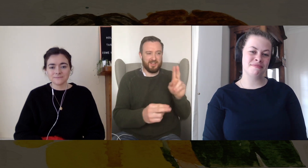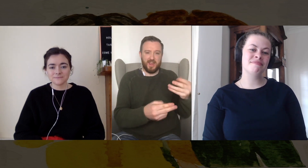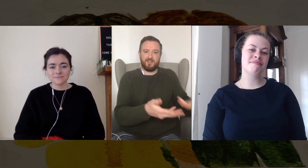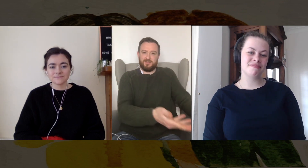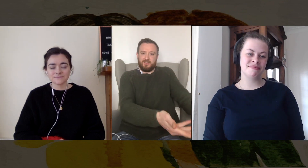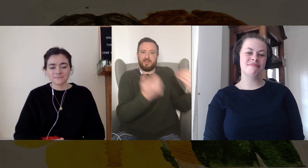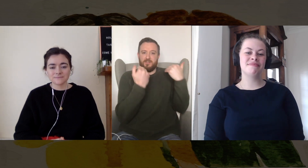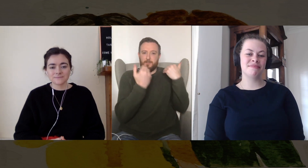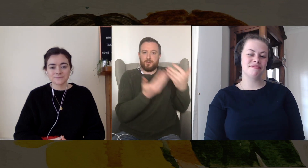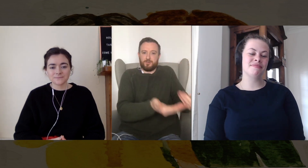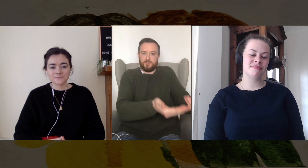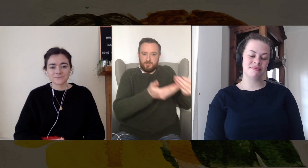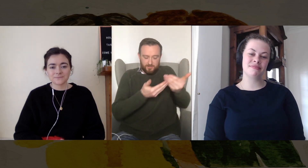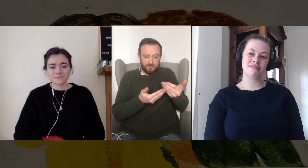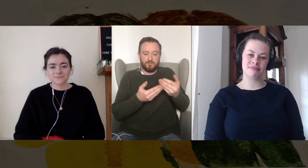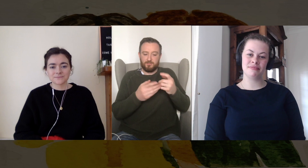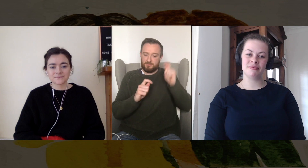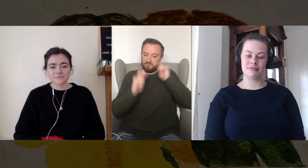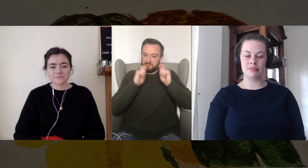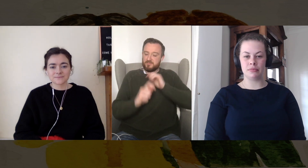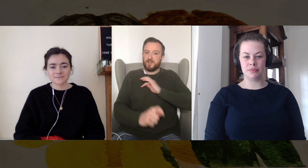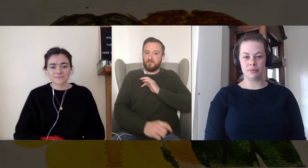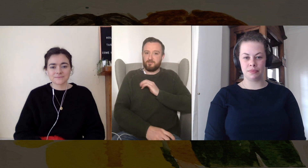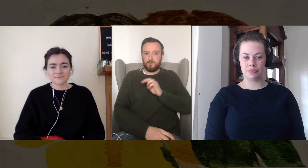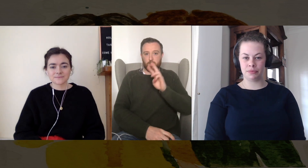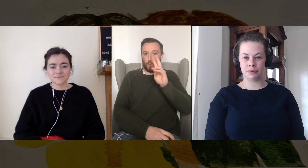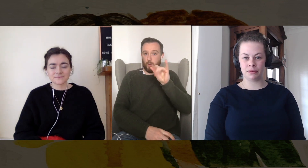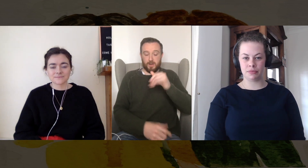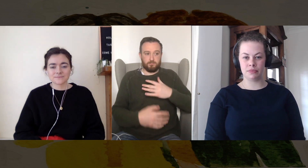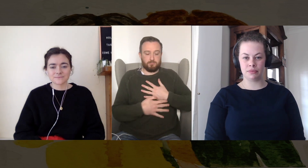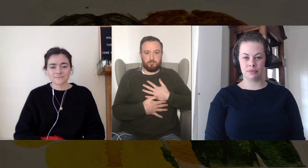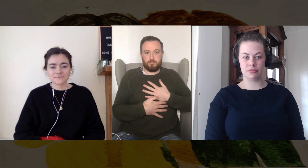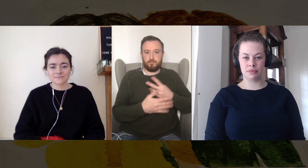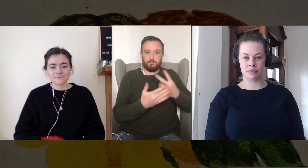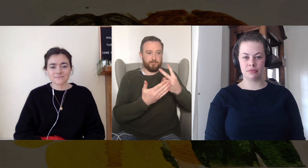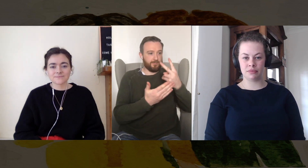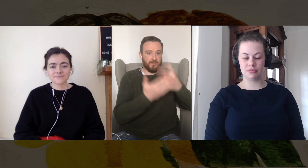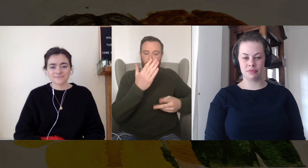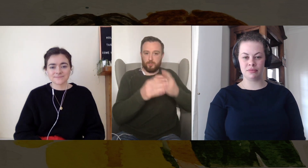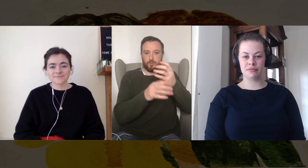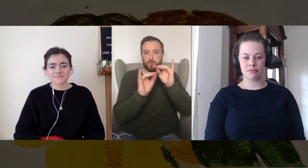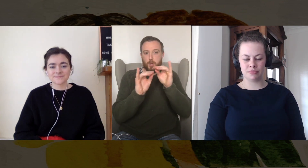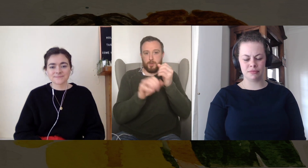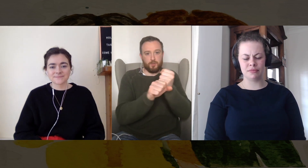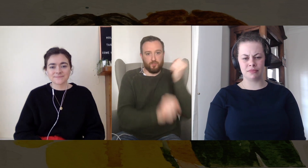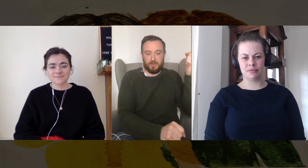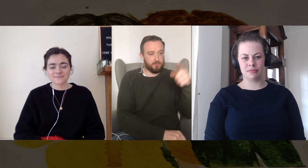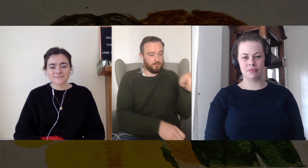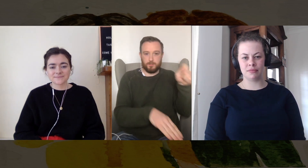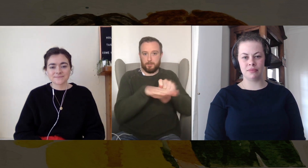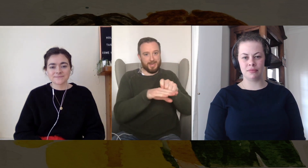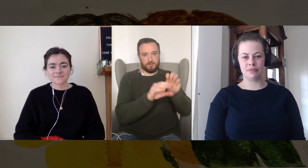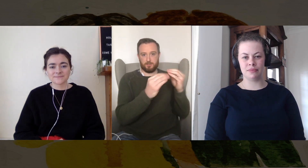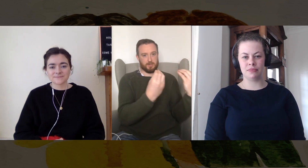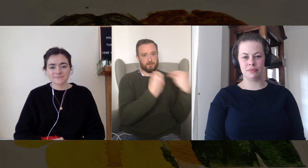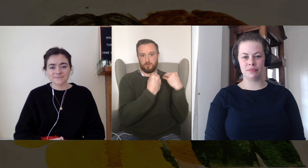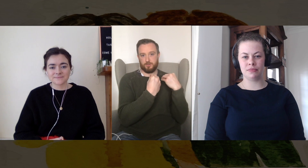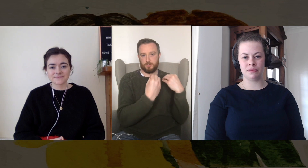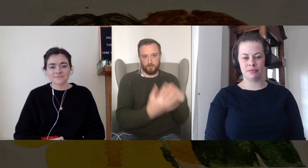I think real educators don't tell you what to do; they just provide you with the information, and you make the choice